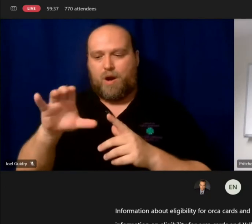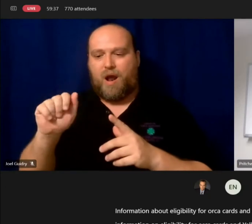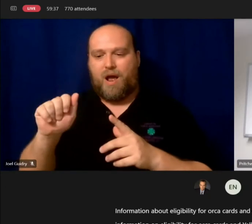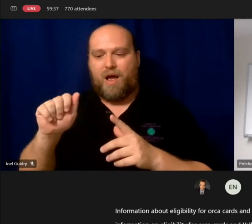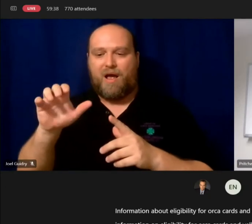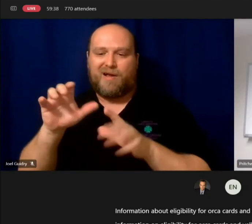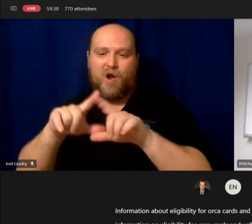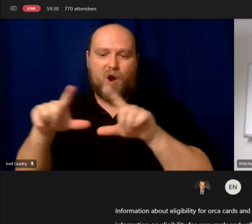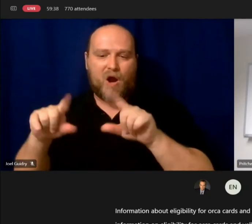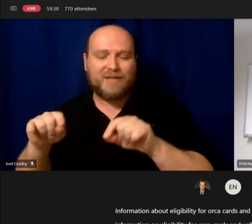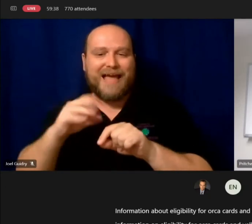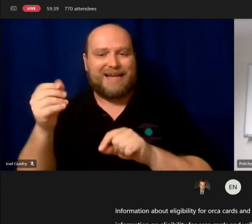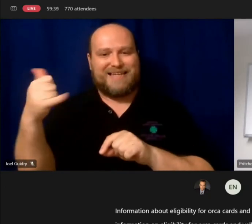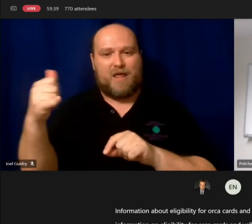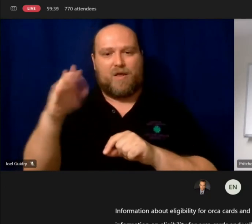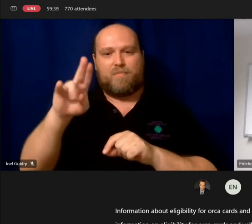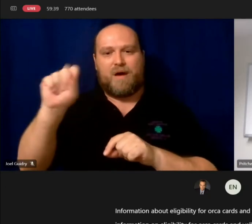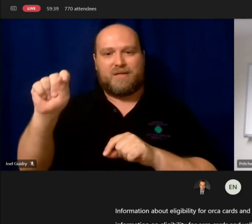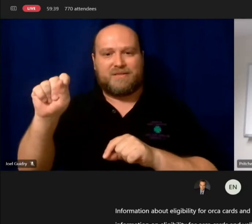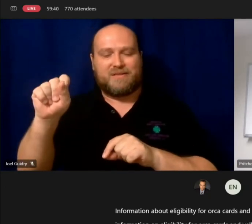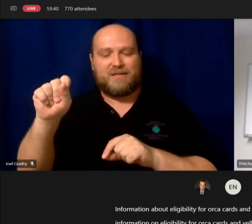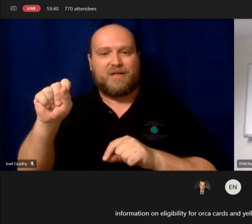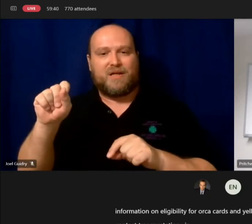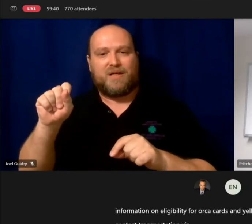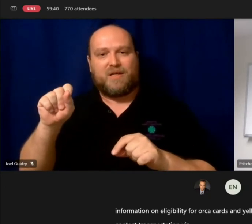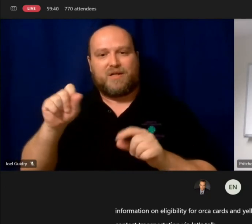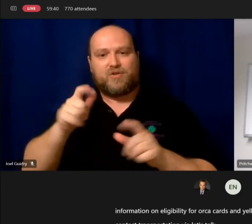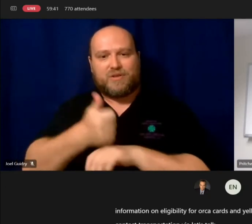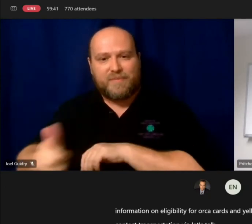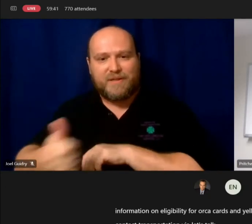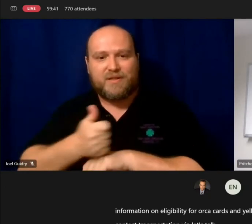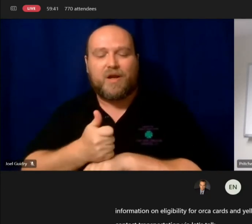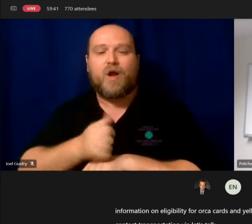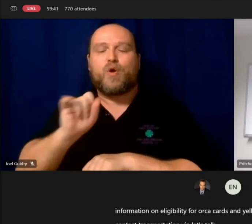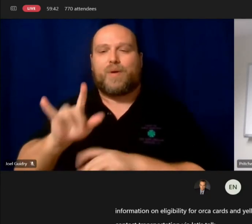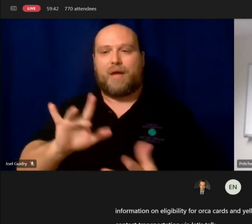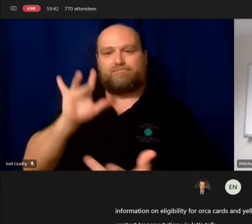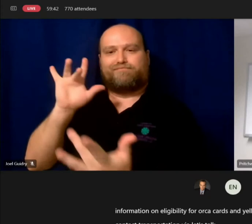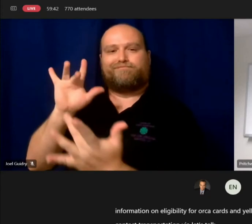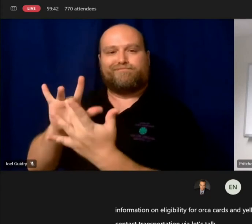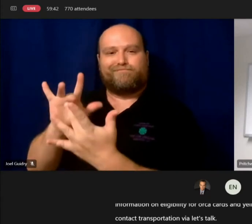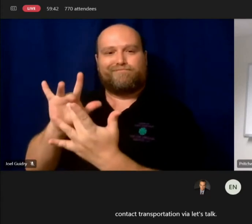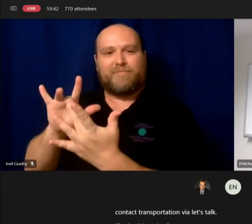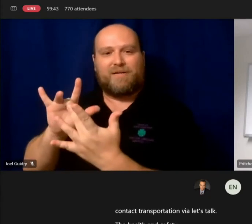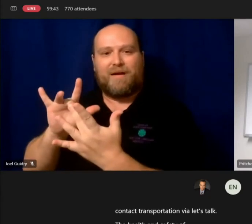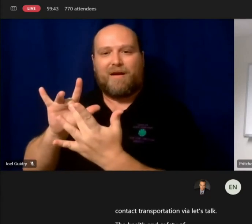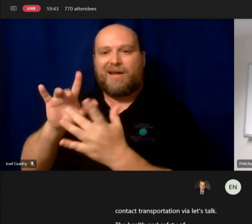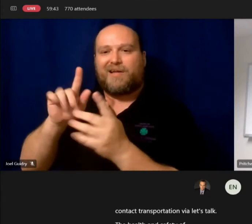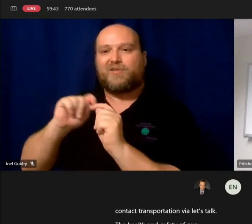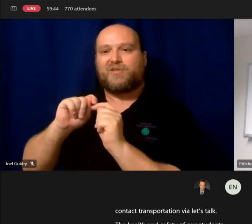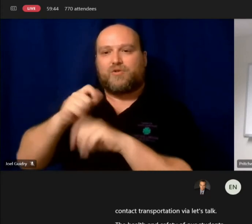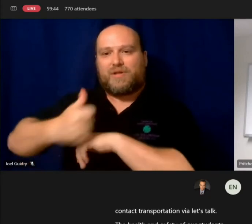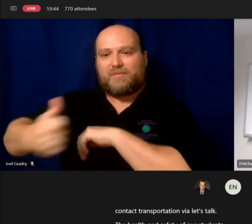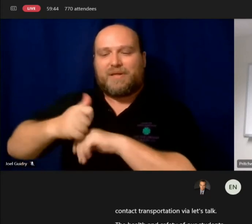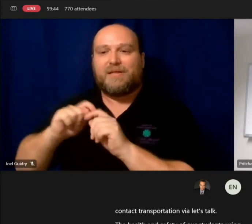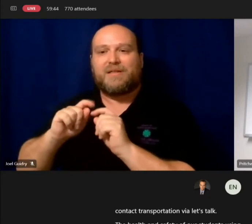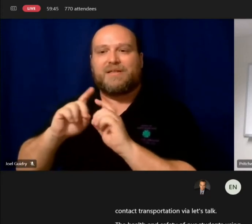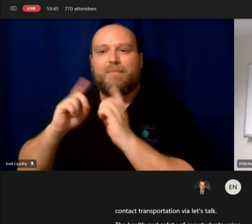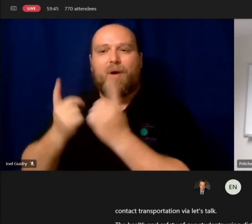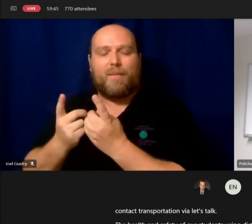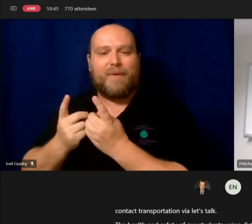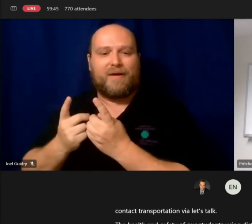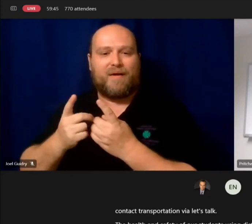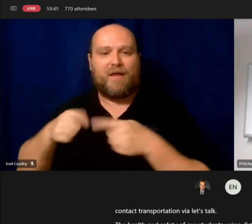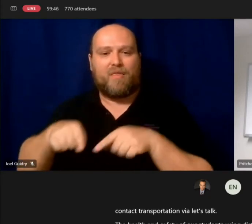transportation via Let's Talk. The health and safety of our students using district-provided transportation is a top